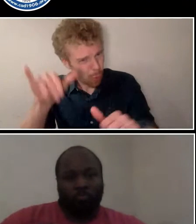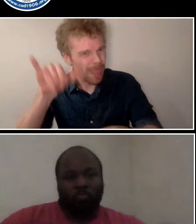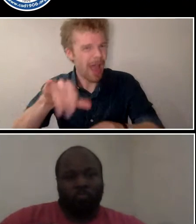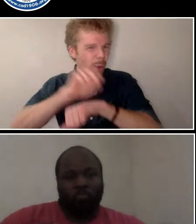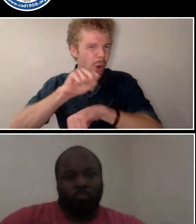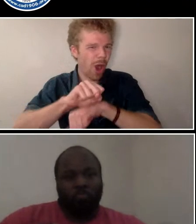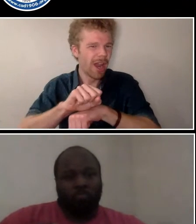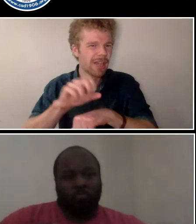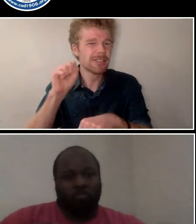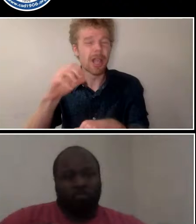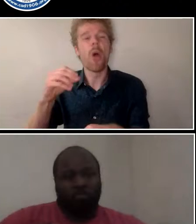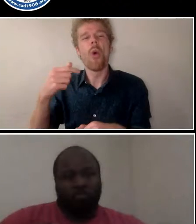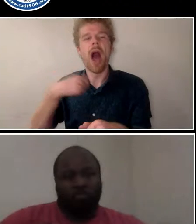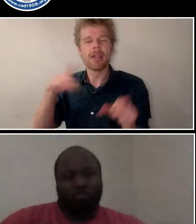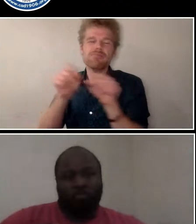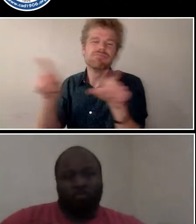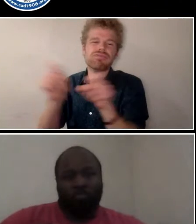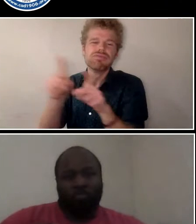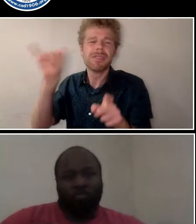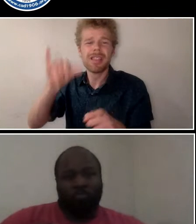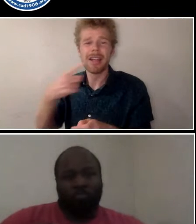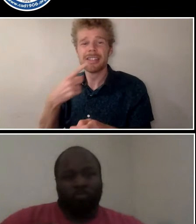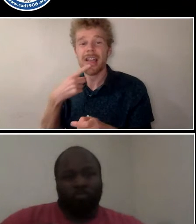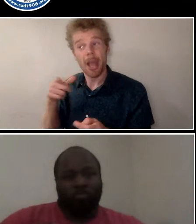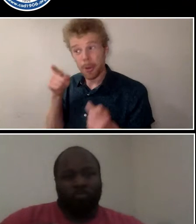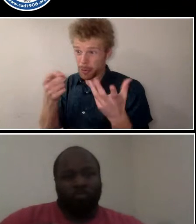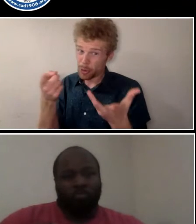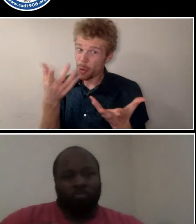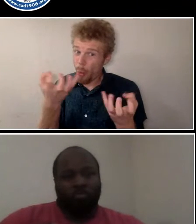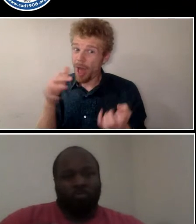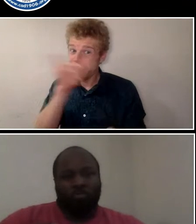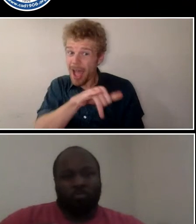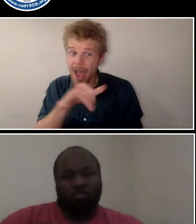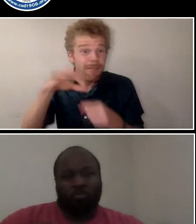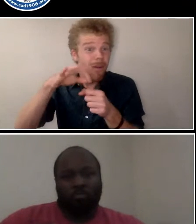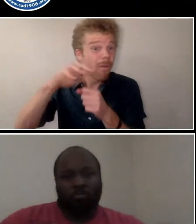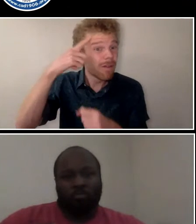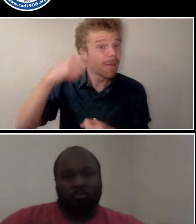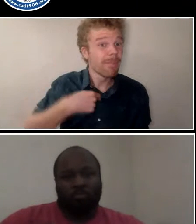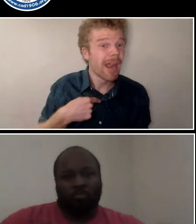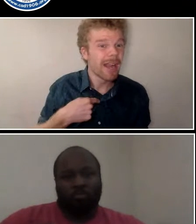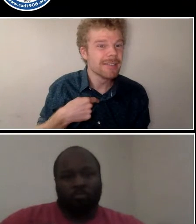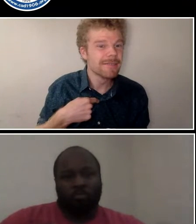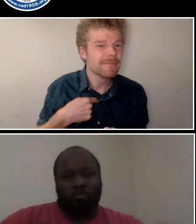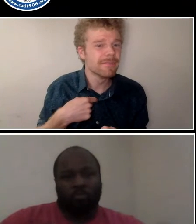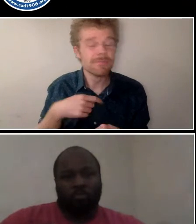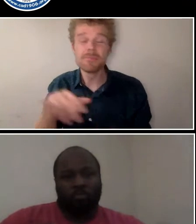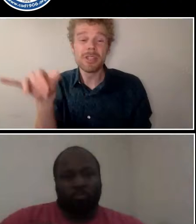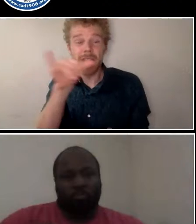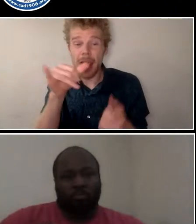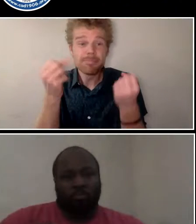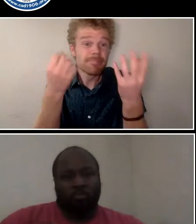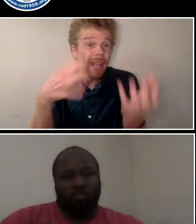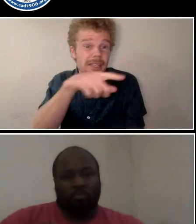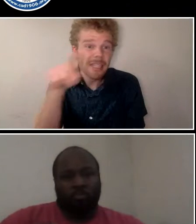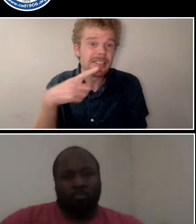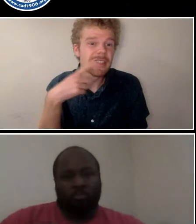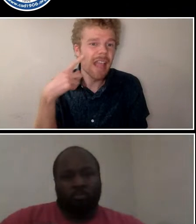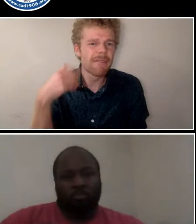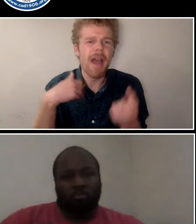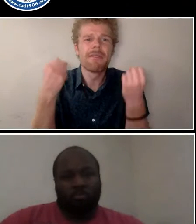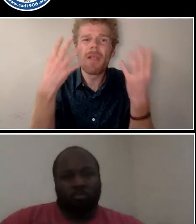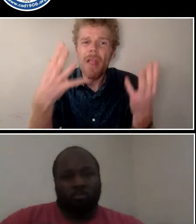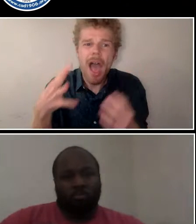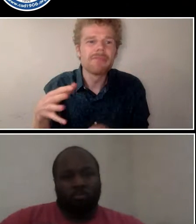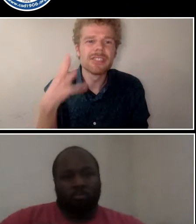in Northeast DC. And I wanted to do that. And I wanted to continue that work as well once that first one was done. And so I could